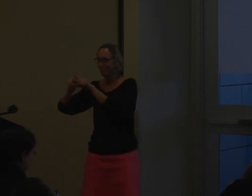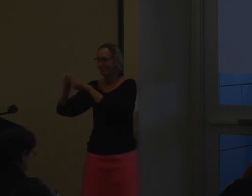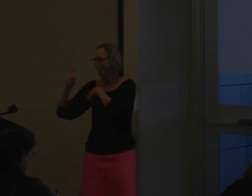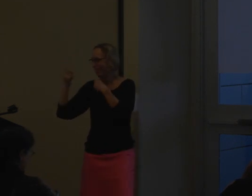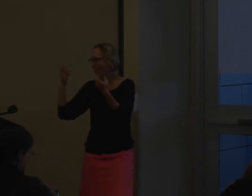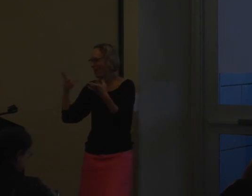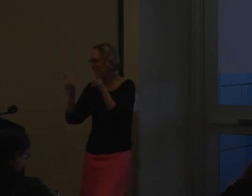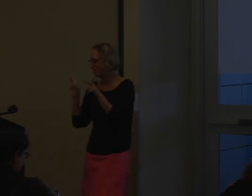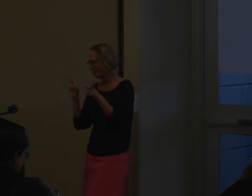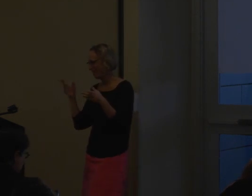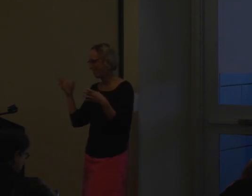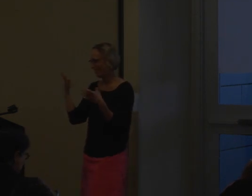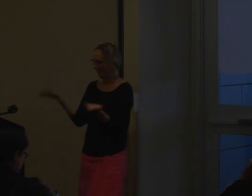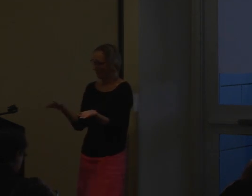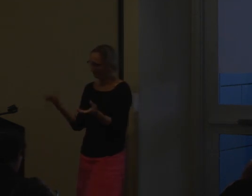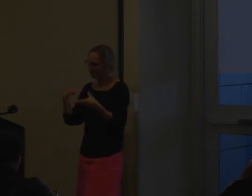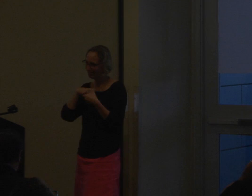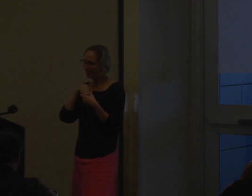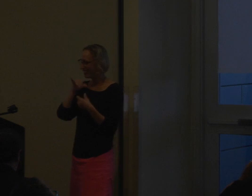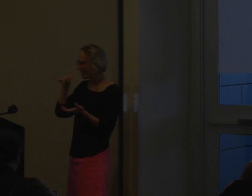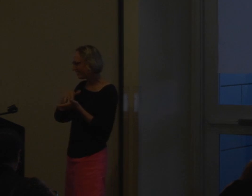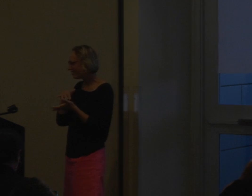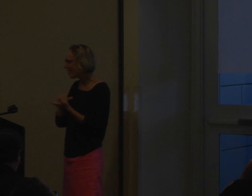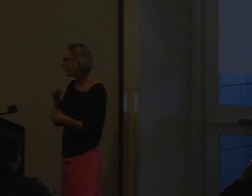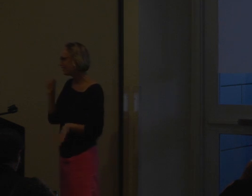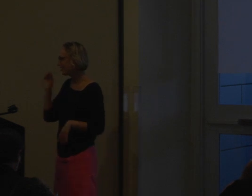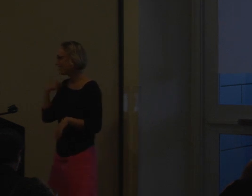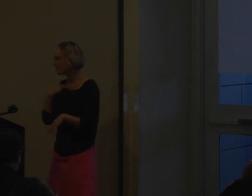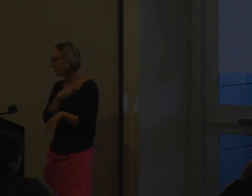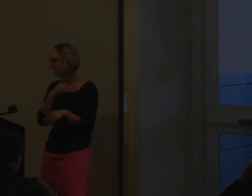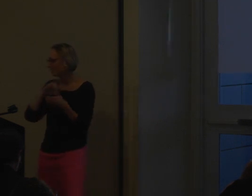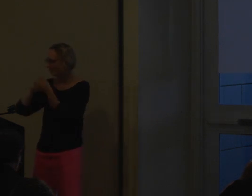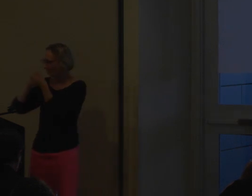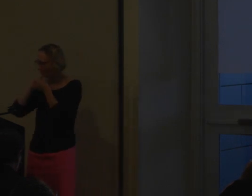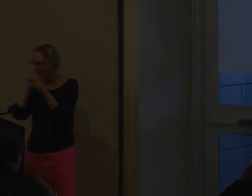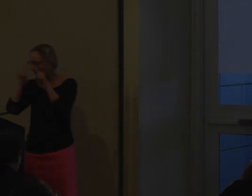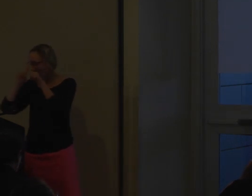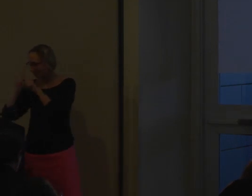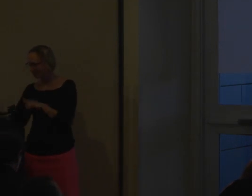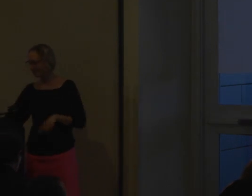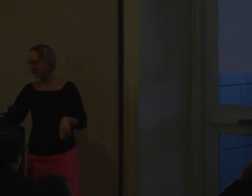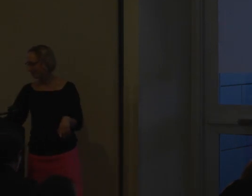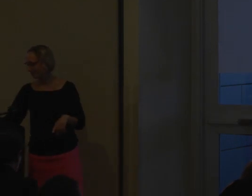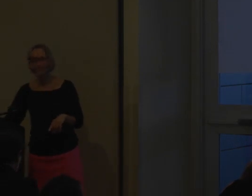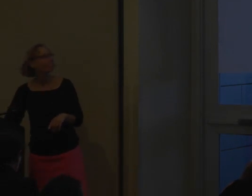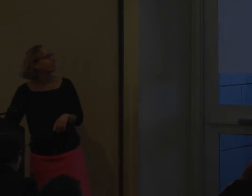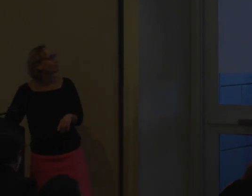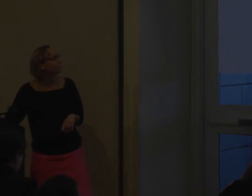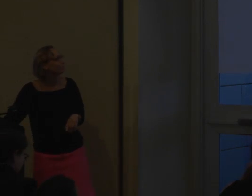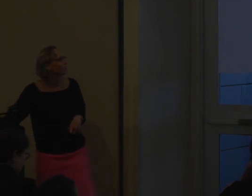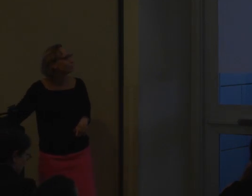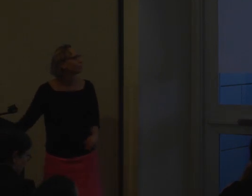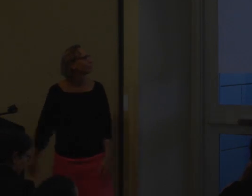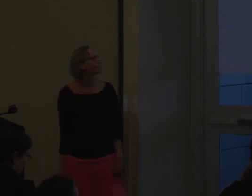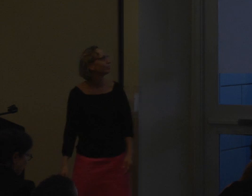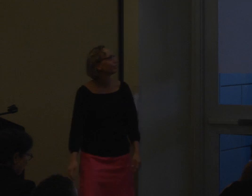I just, yeah, a lot of familiar faces here who helped with our study. And we worked collaboratively with a bunch of different people.